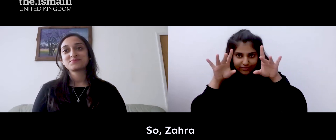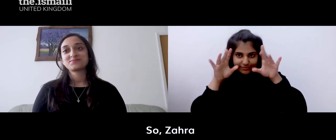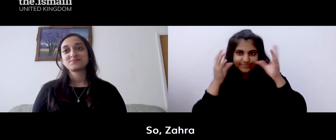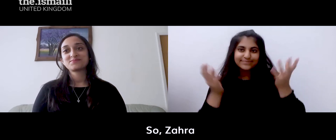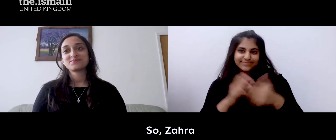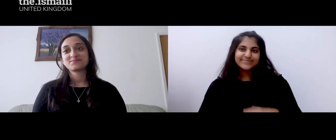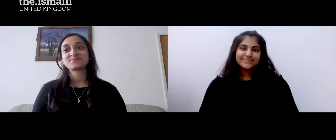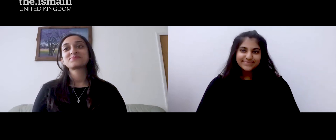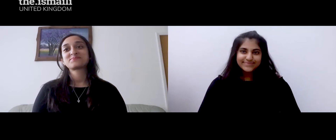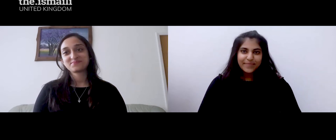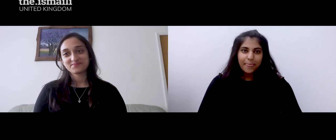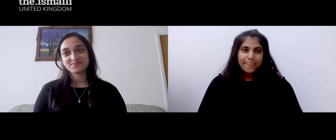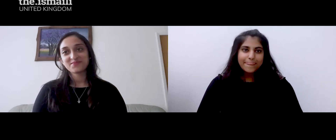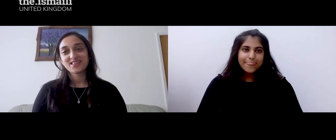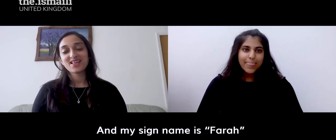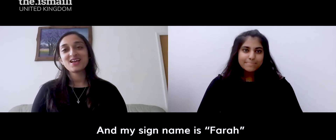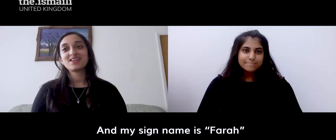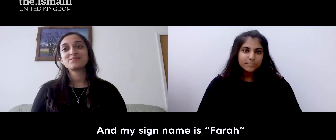Zara.